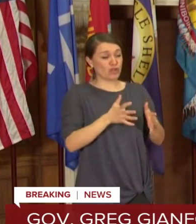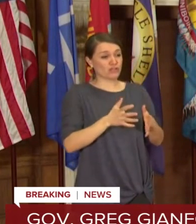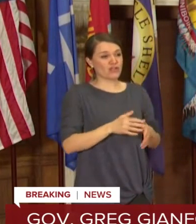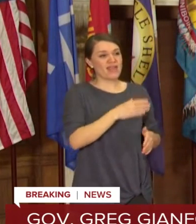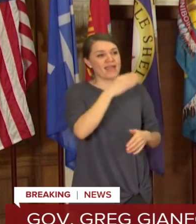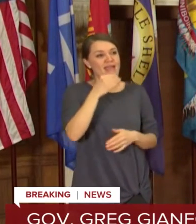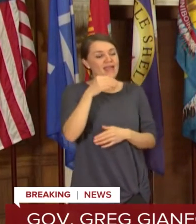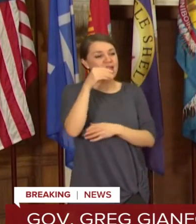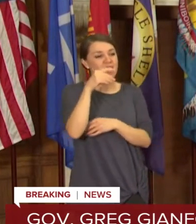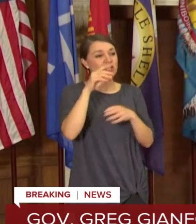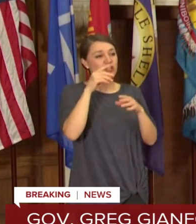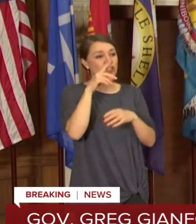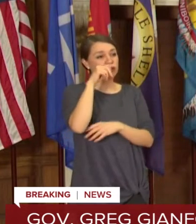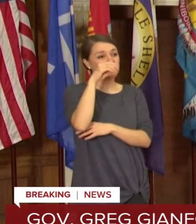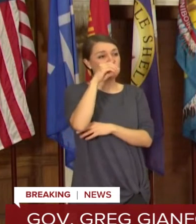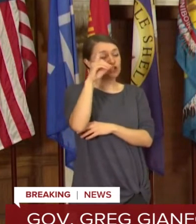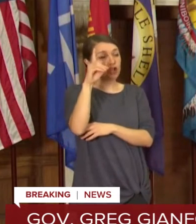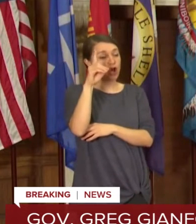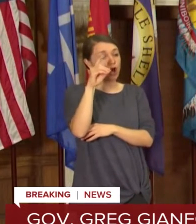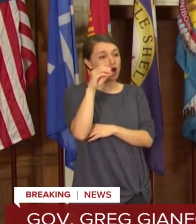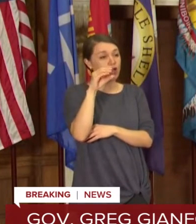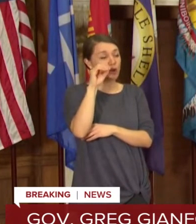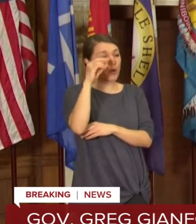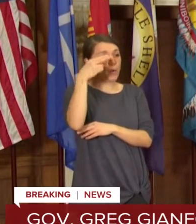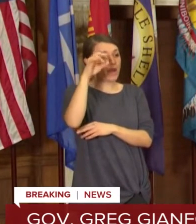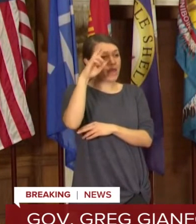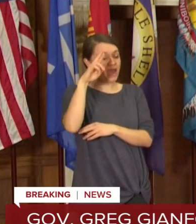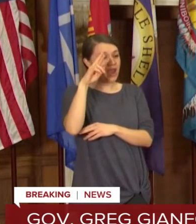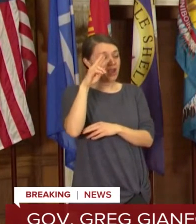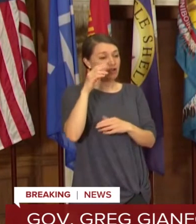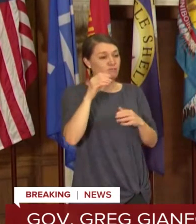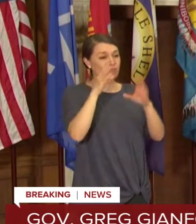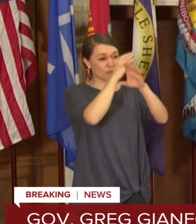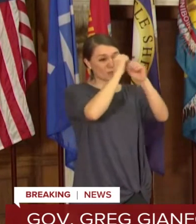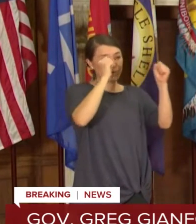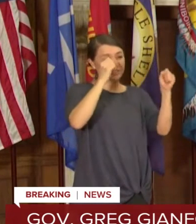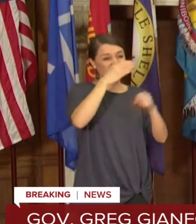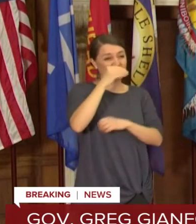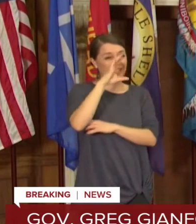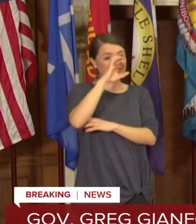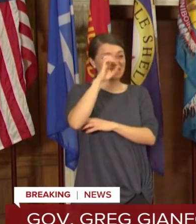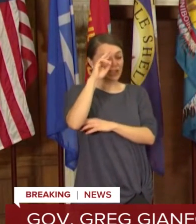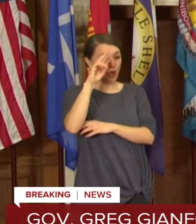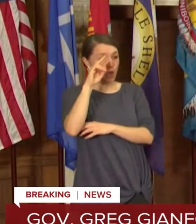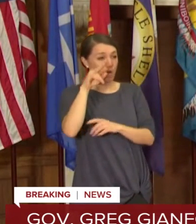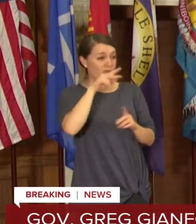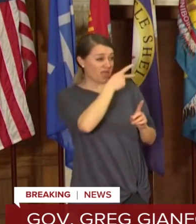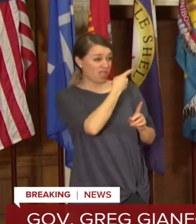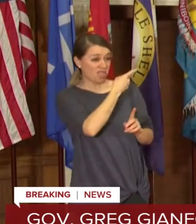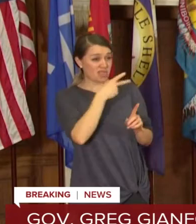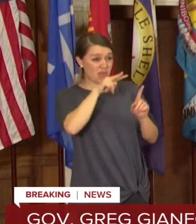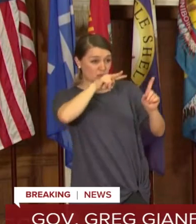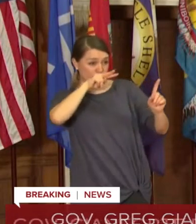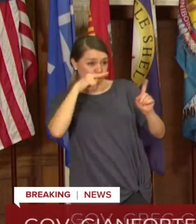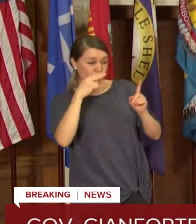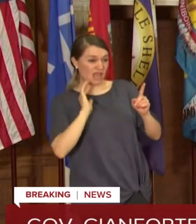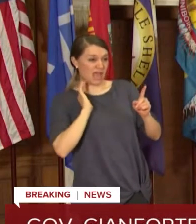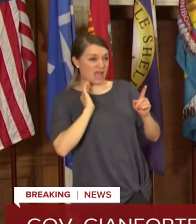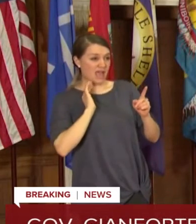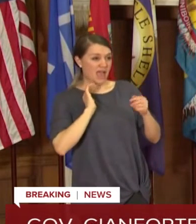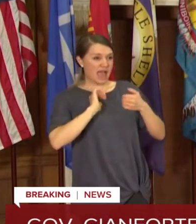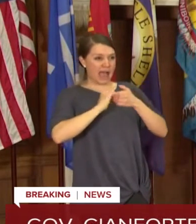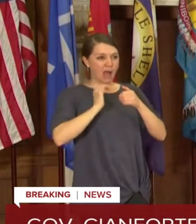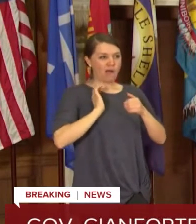O'Hare, President and CEO of the Montana Chamber of Commerce, will provide their perspective about what our state has